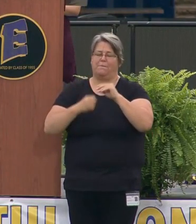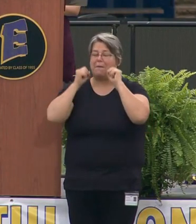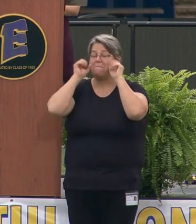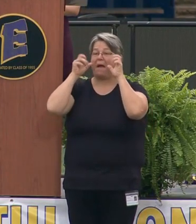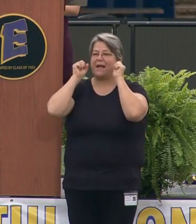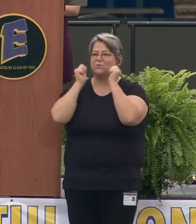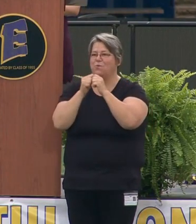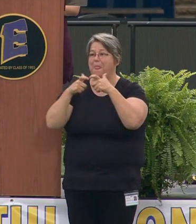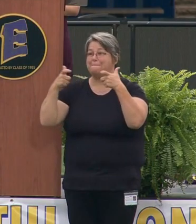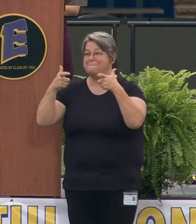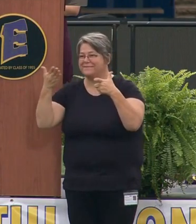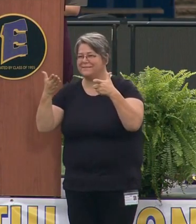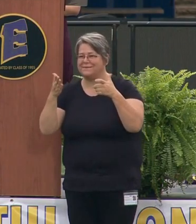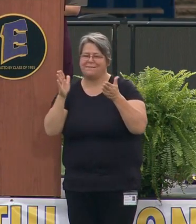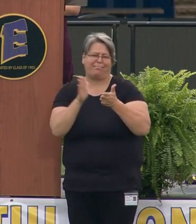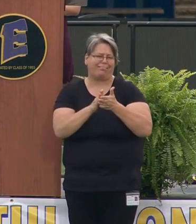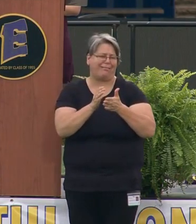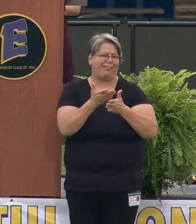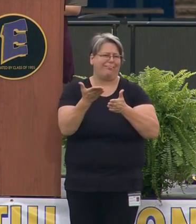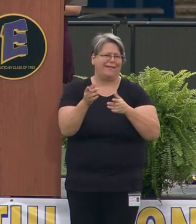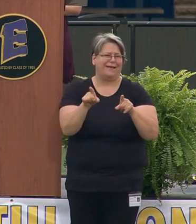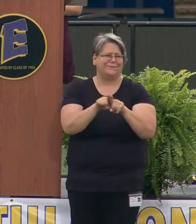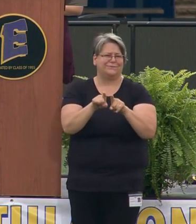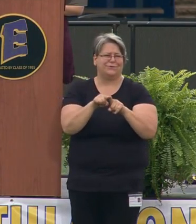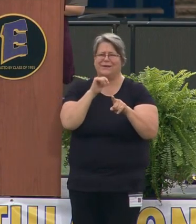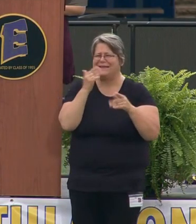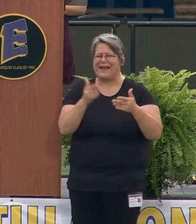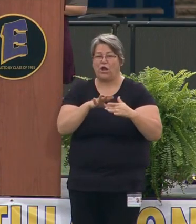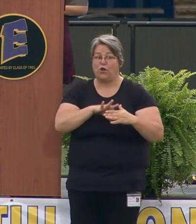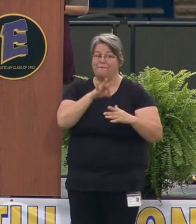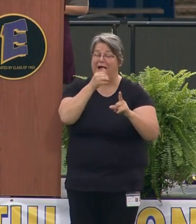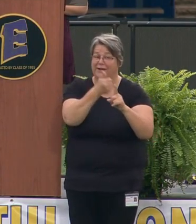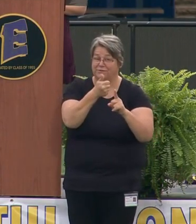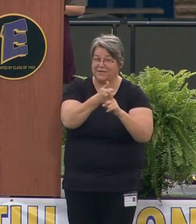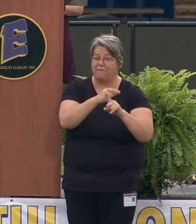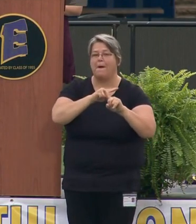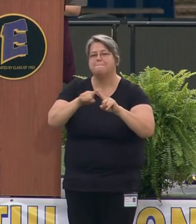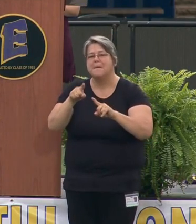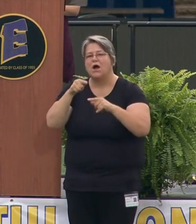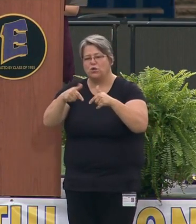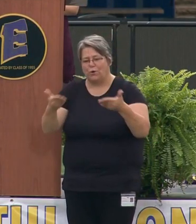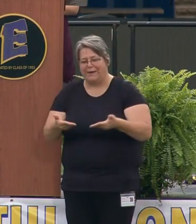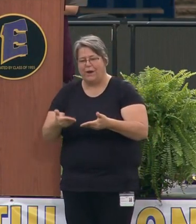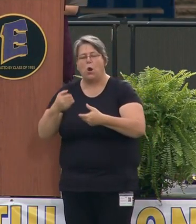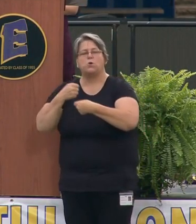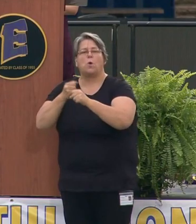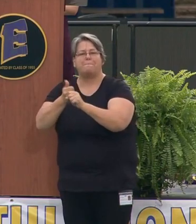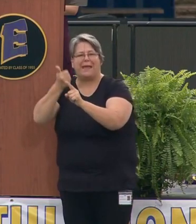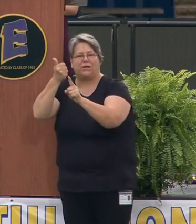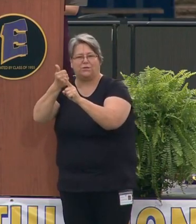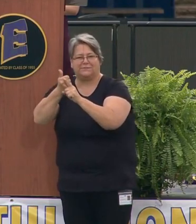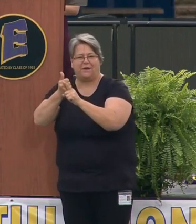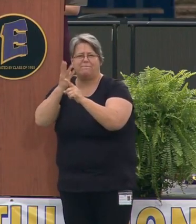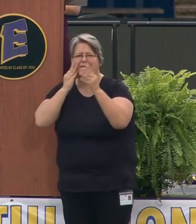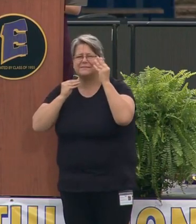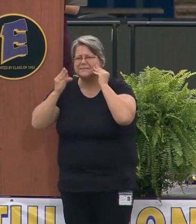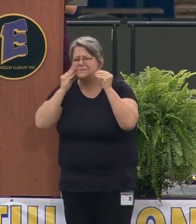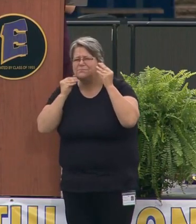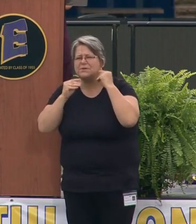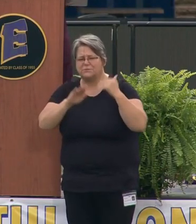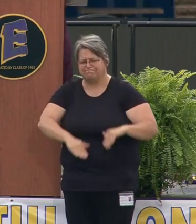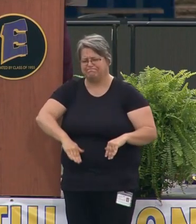little things. Remember, you aren't here to find yourself, but to make yourself. Hold all of these things